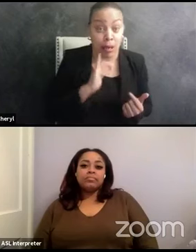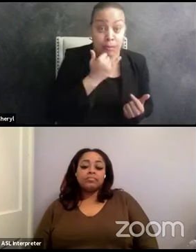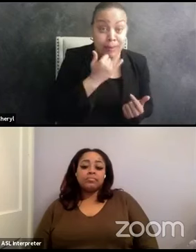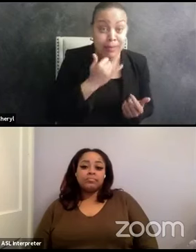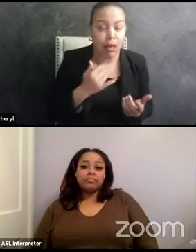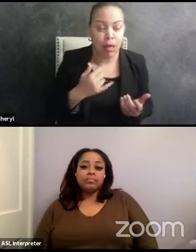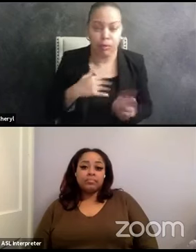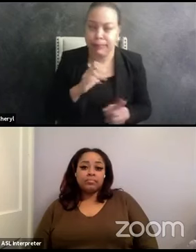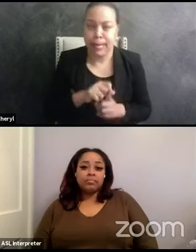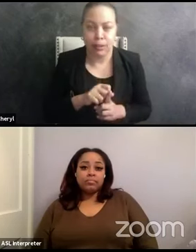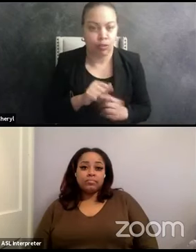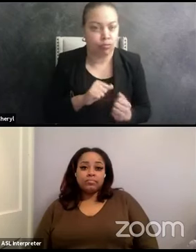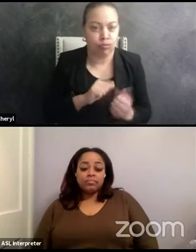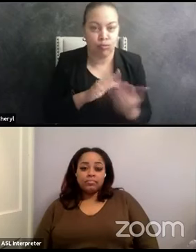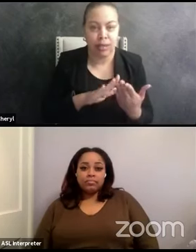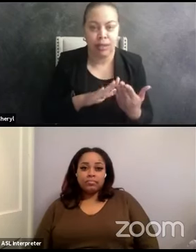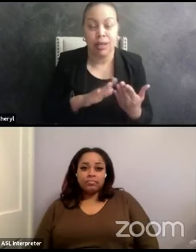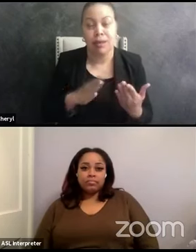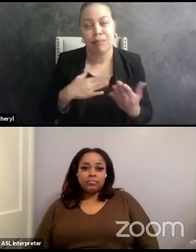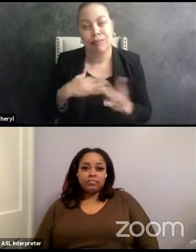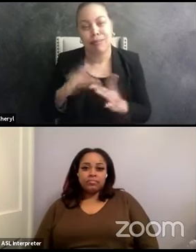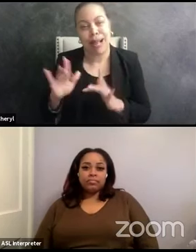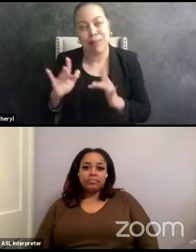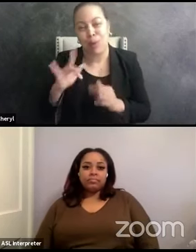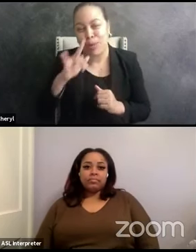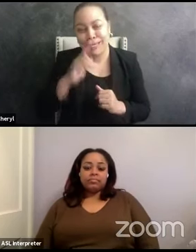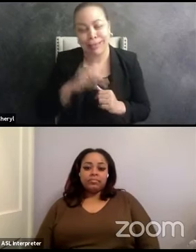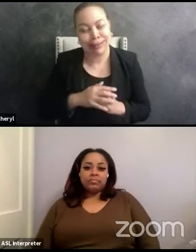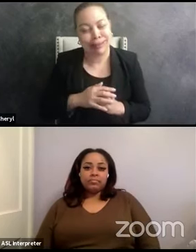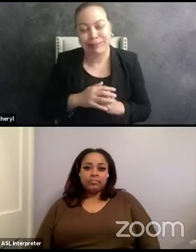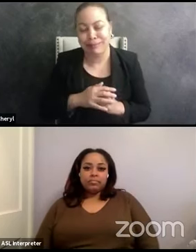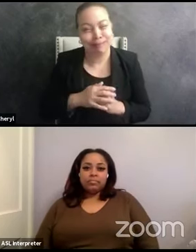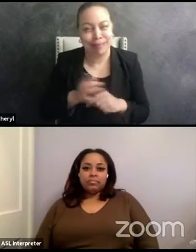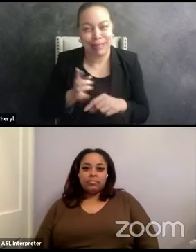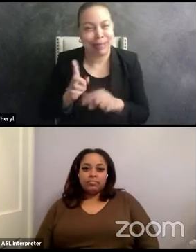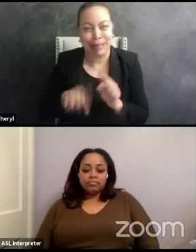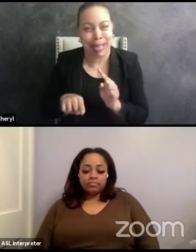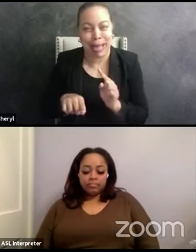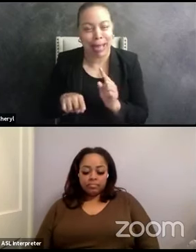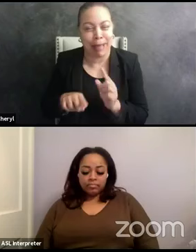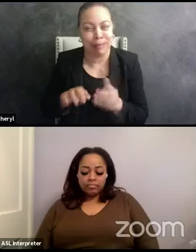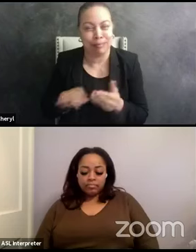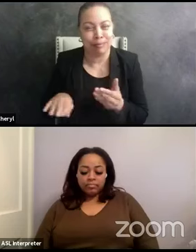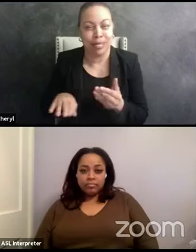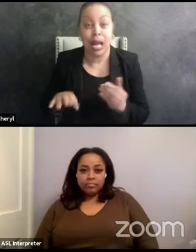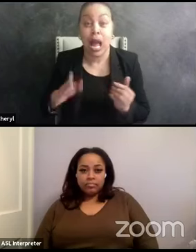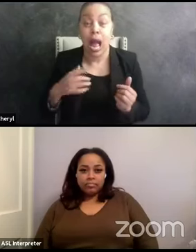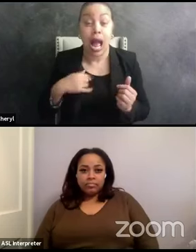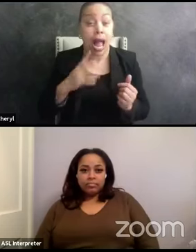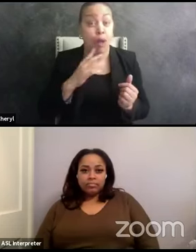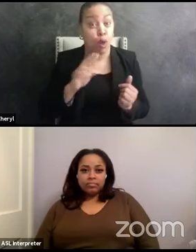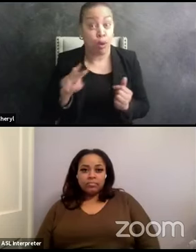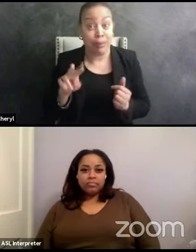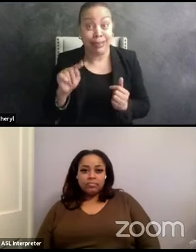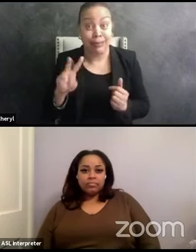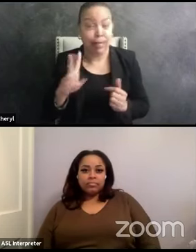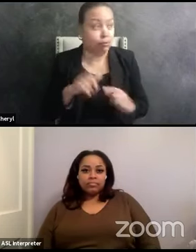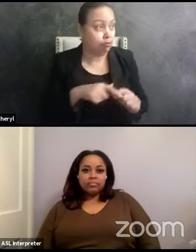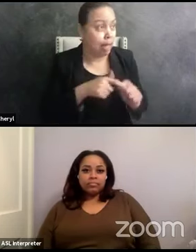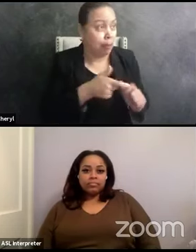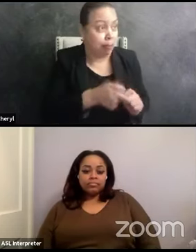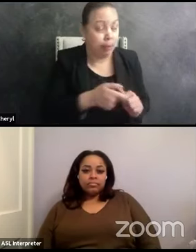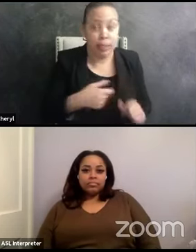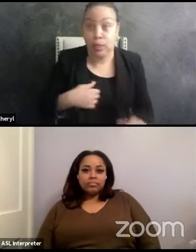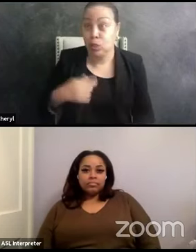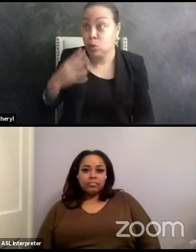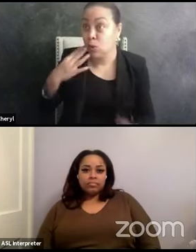Like my poor kids, they know they can't, like I am constantly, like I'm the mom who pauses TV and be like, do you know what just happened right here? Do you understand what